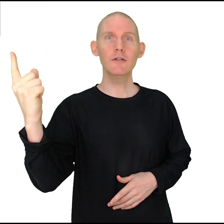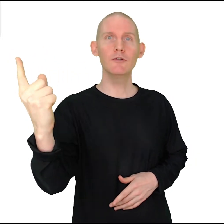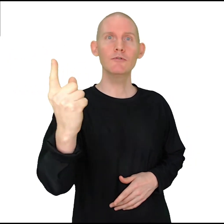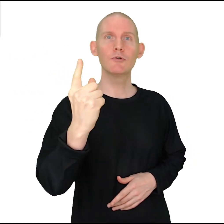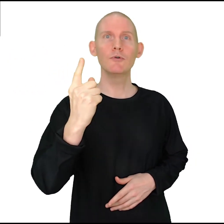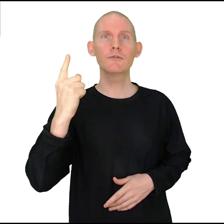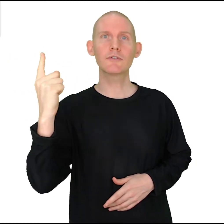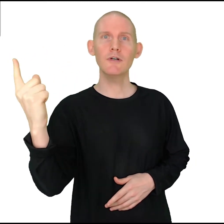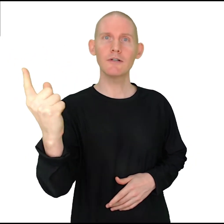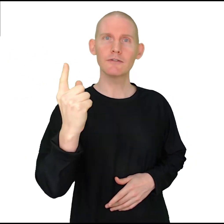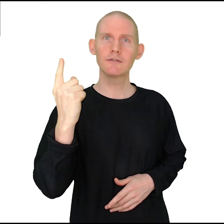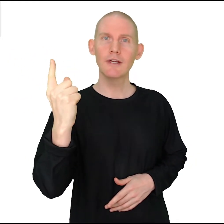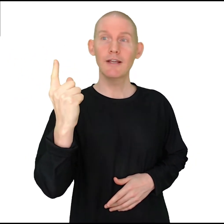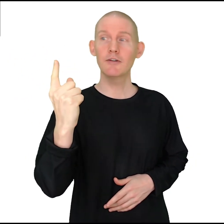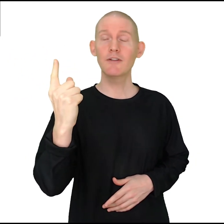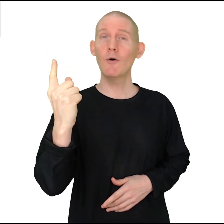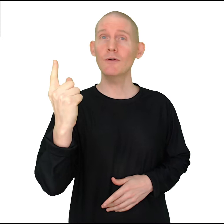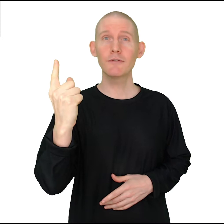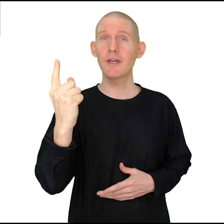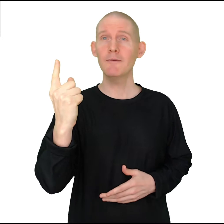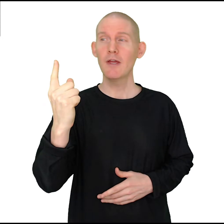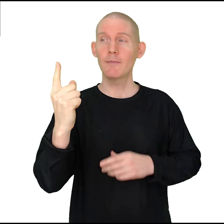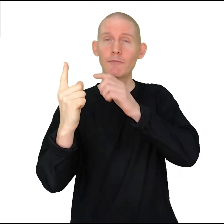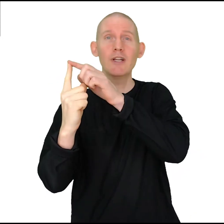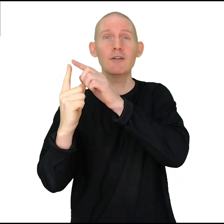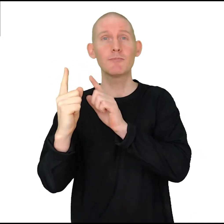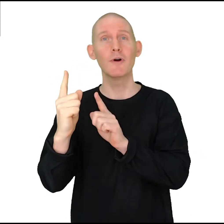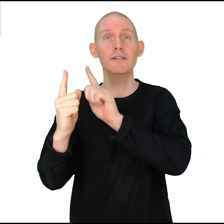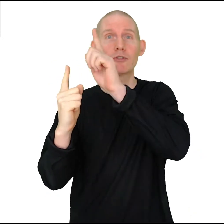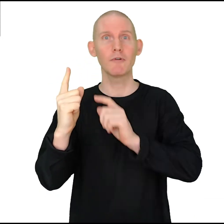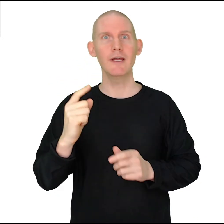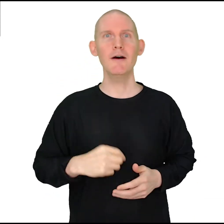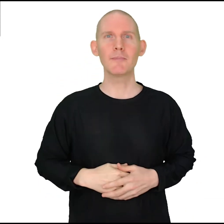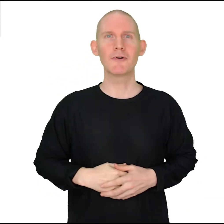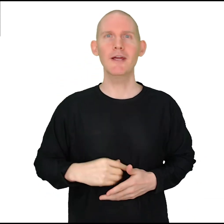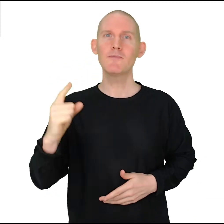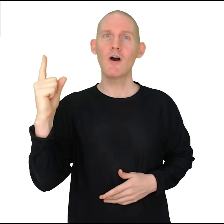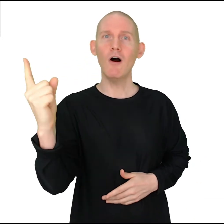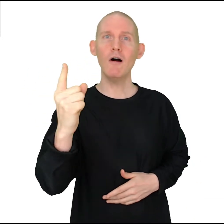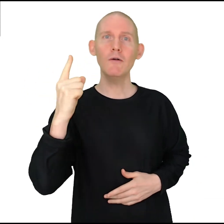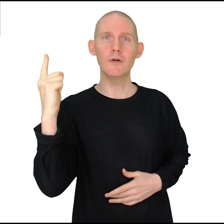do 2 circles. And during the whole thing, the finger is pointing straight up, okay? Always.